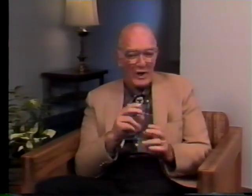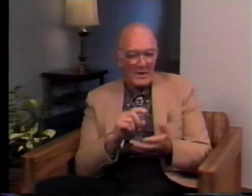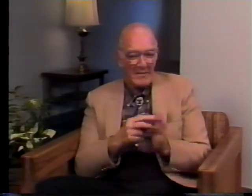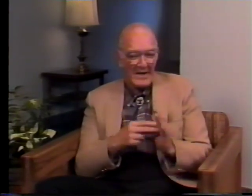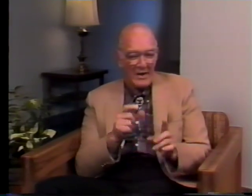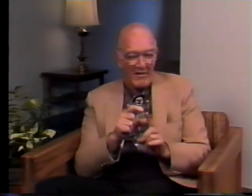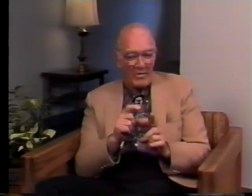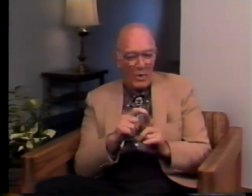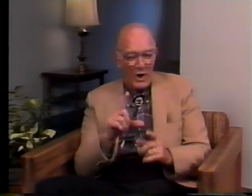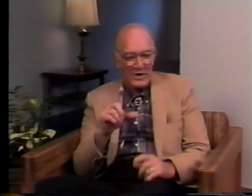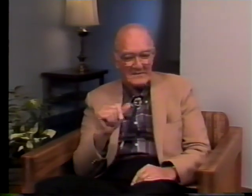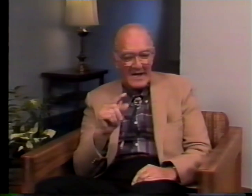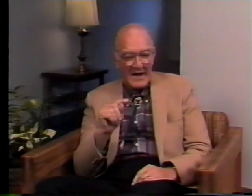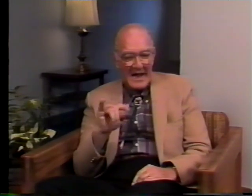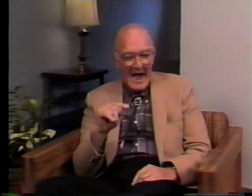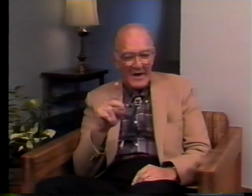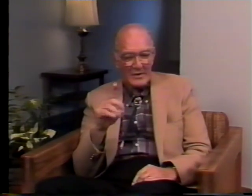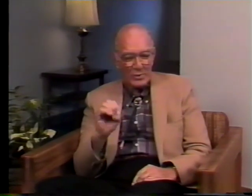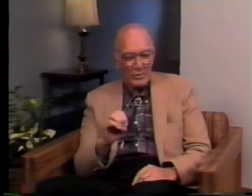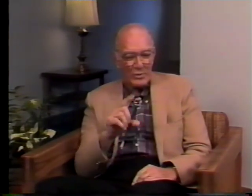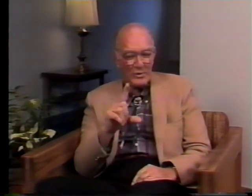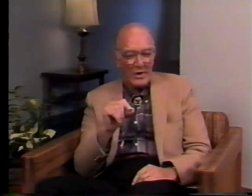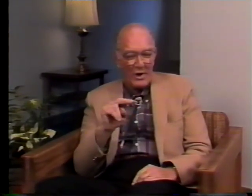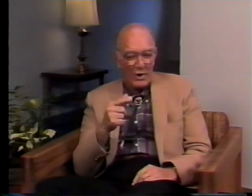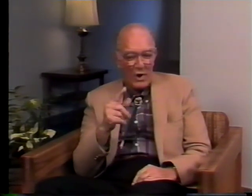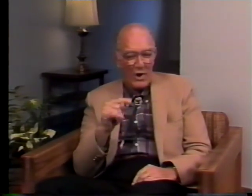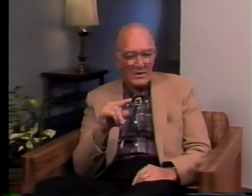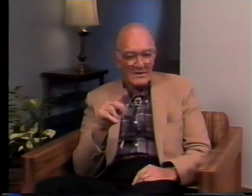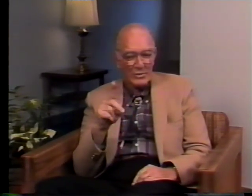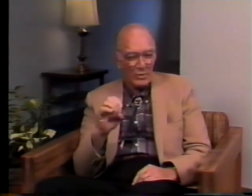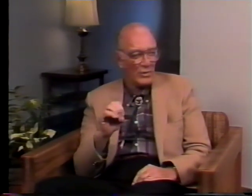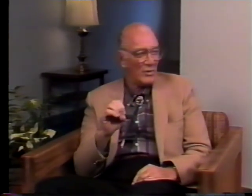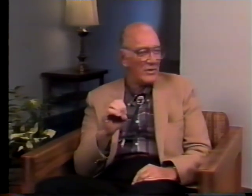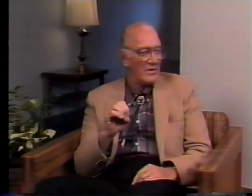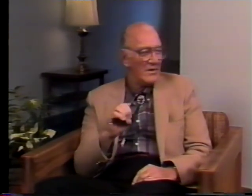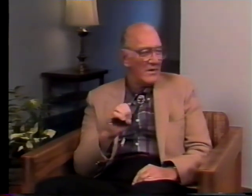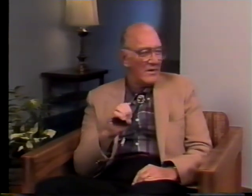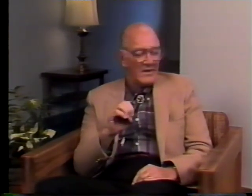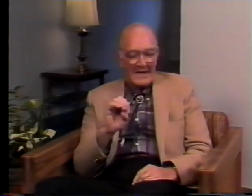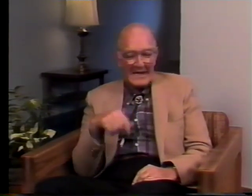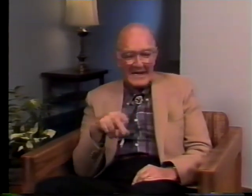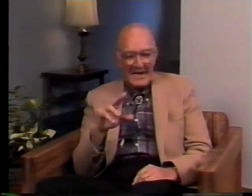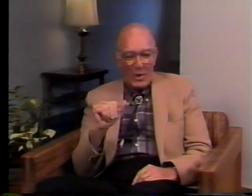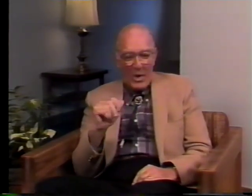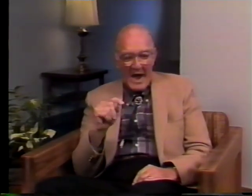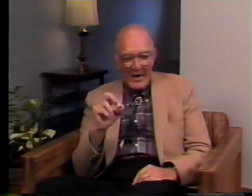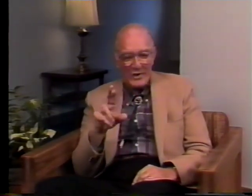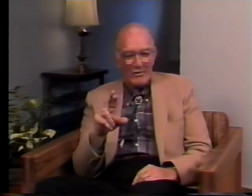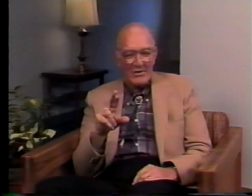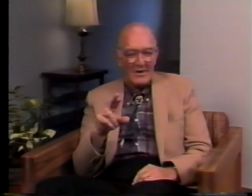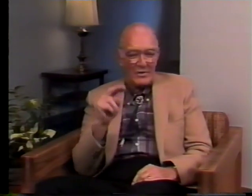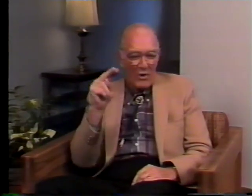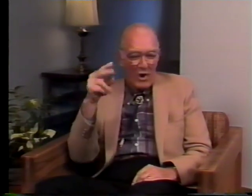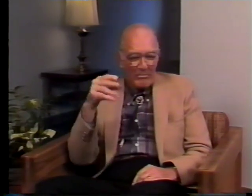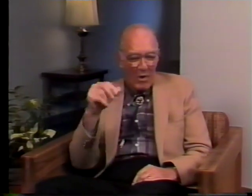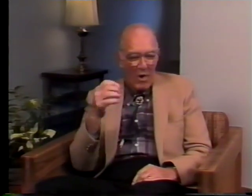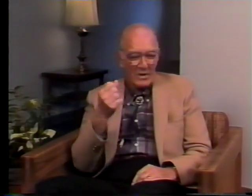the meaning of the words latitude, longitude, equator, North Pole,